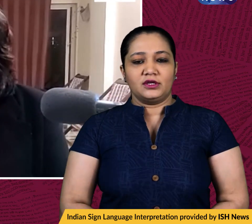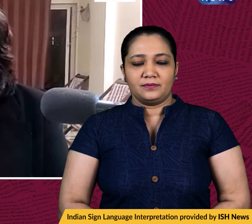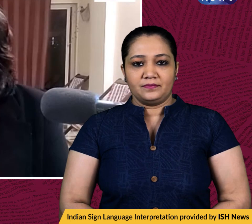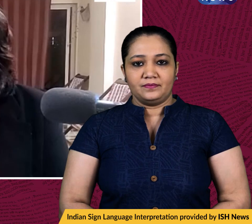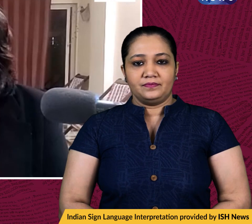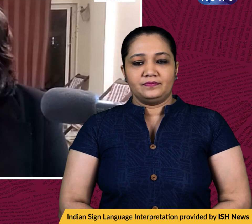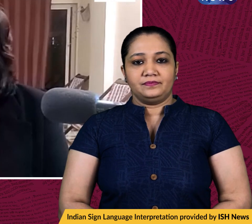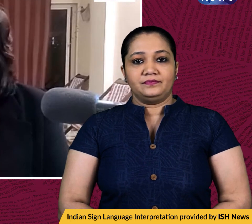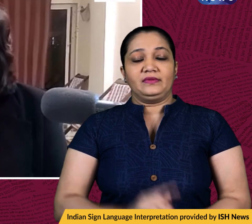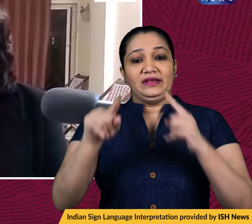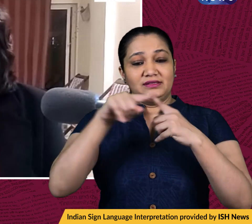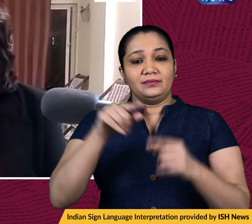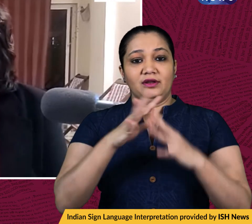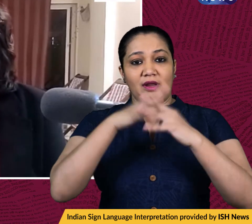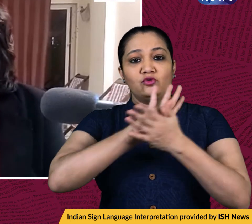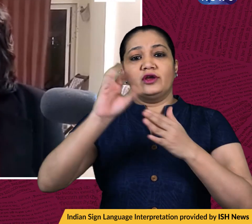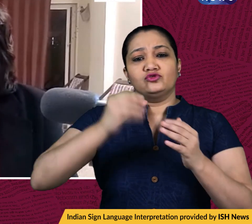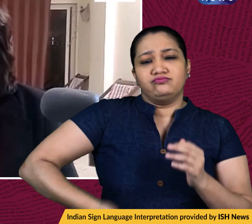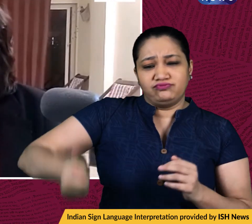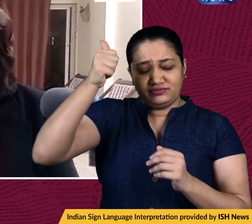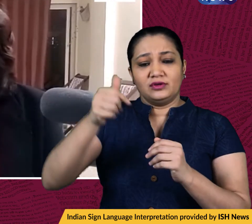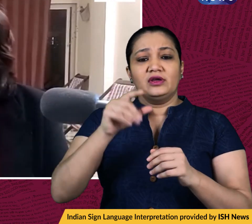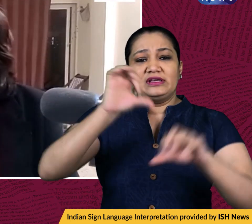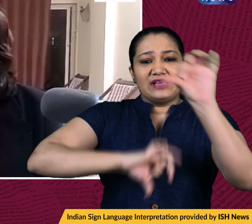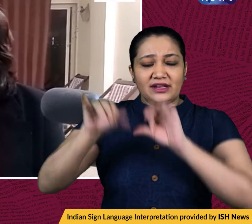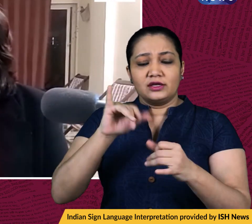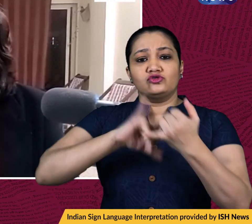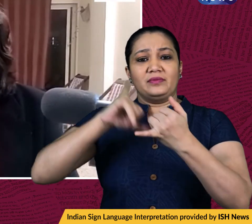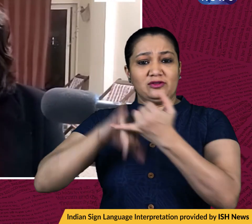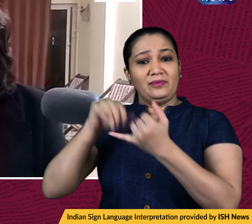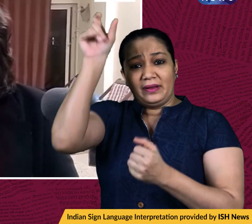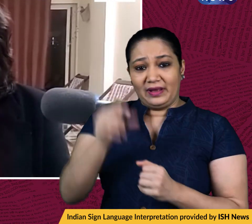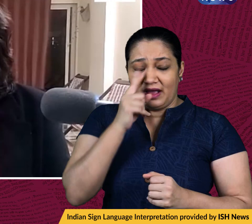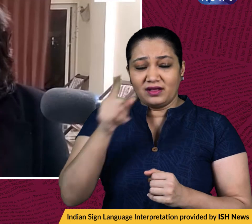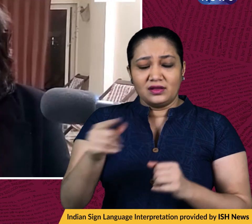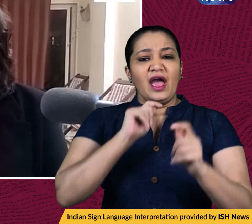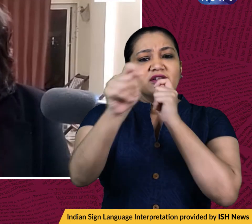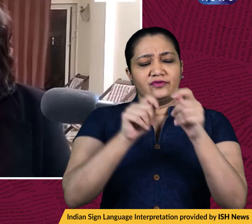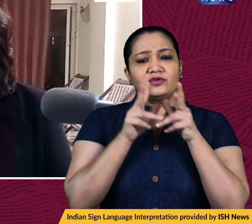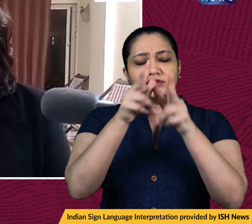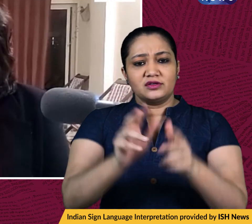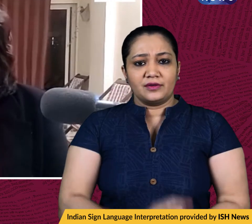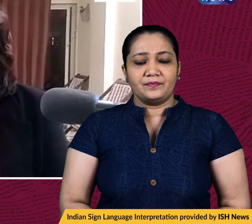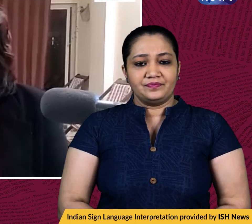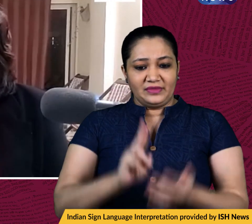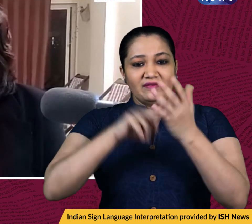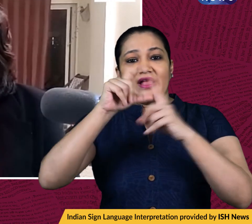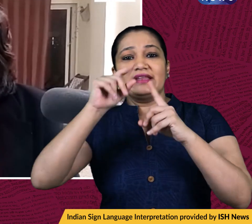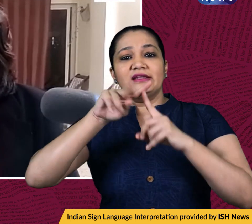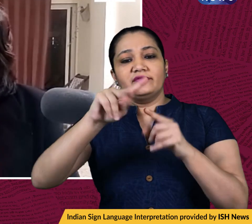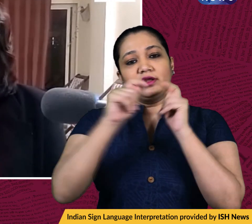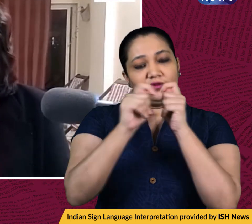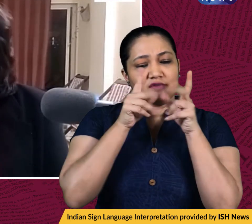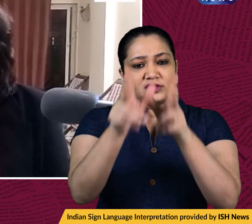quote. Meanwhile, WHO's chief scientist Dr. Soumya Swaminathan, in an interview with NDTV,